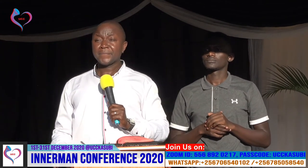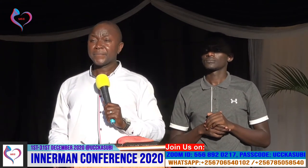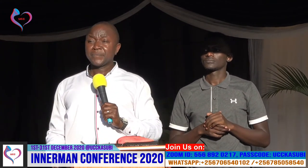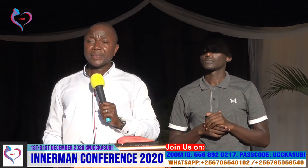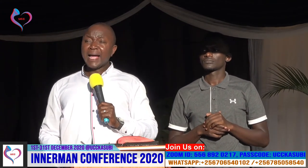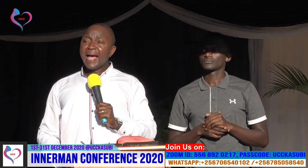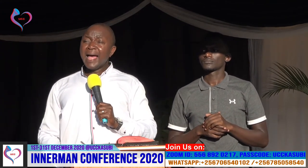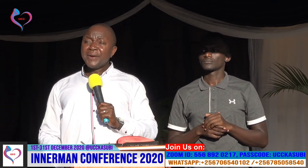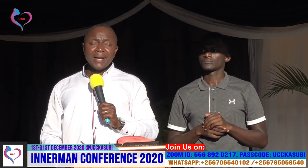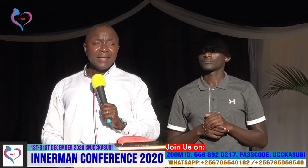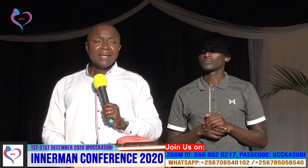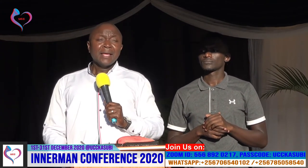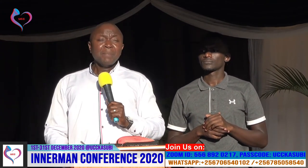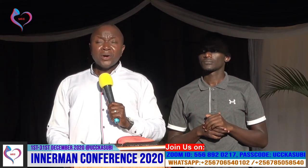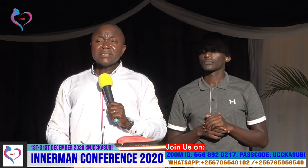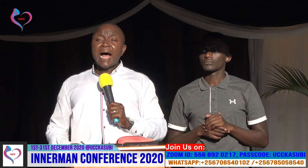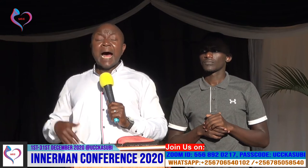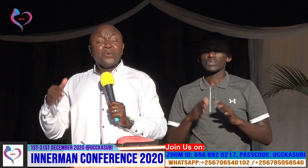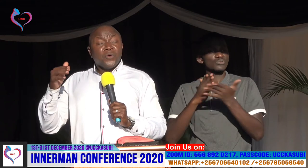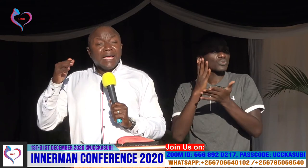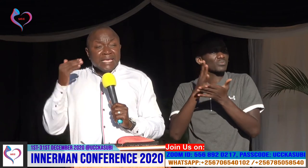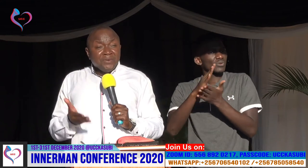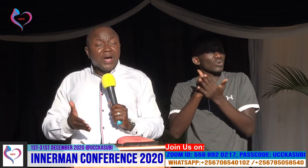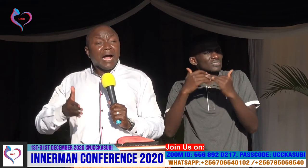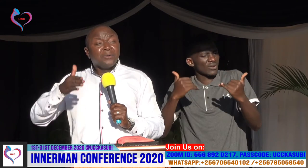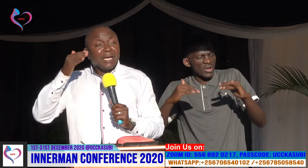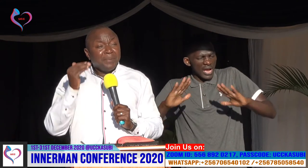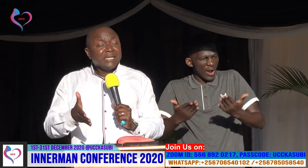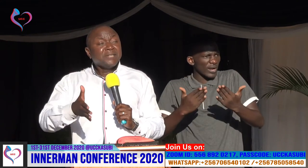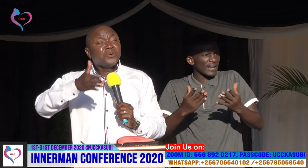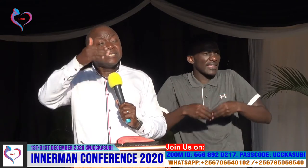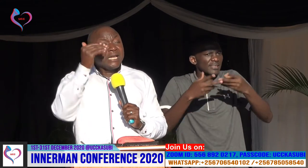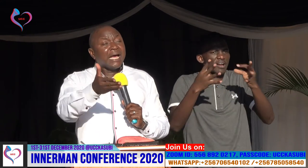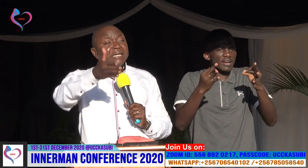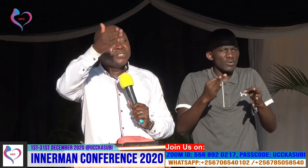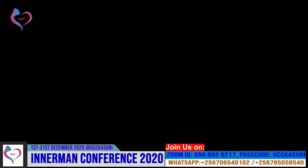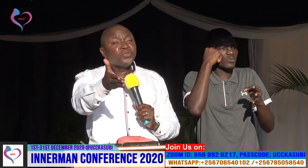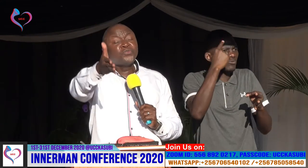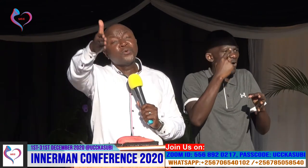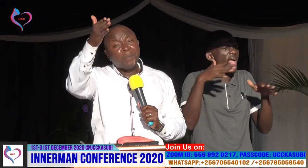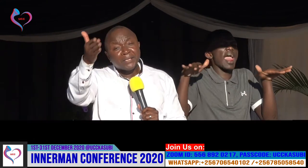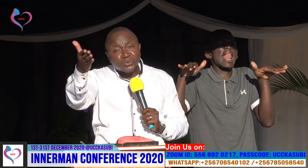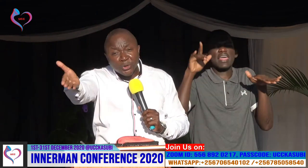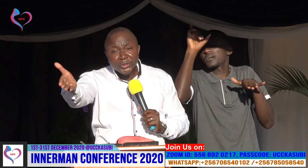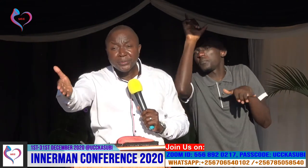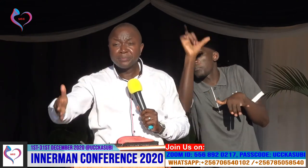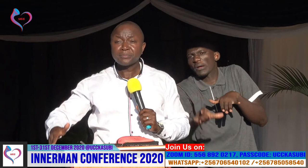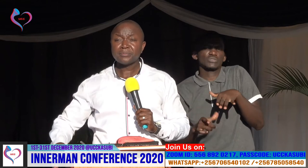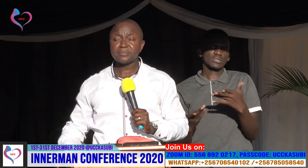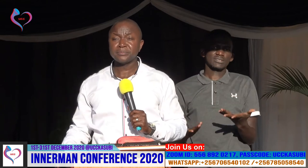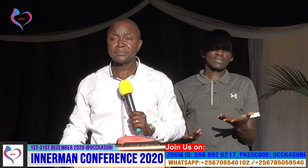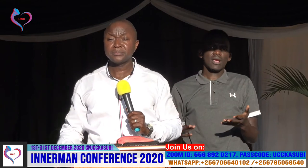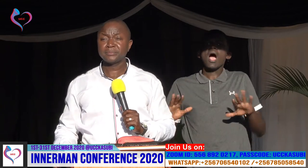n'okubera omusumba. I really, because now how do I give accountability for a sluggard, slothful person?